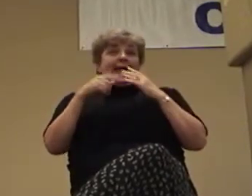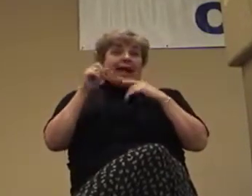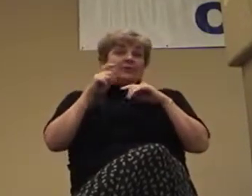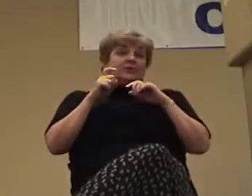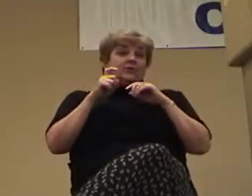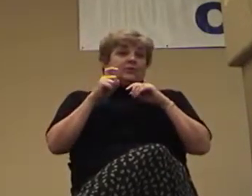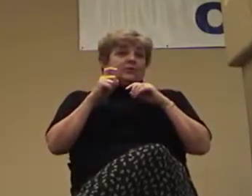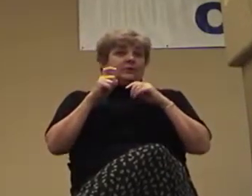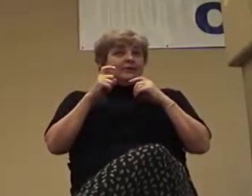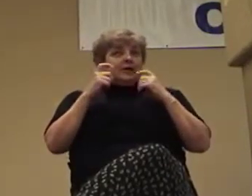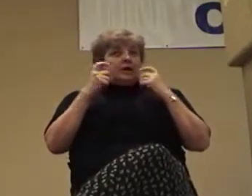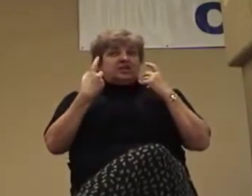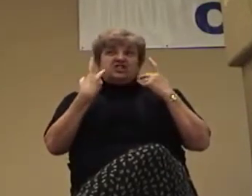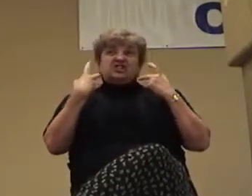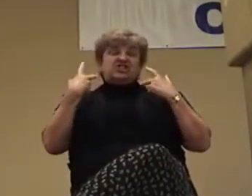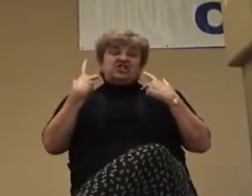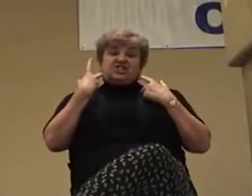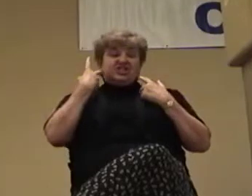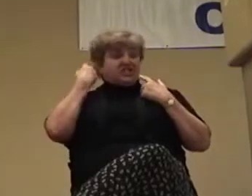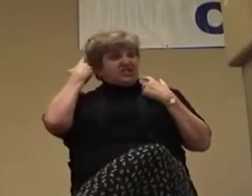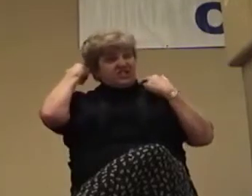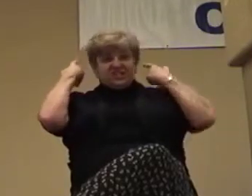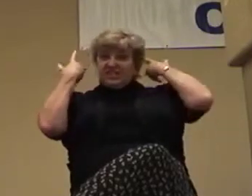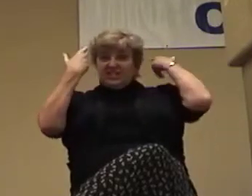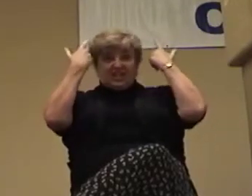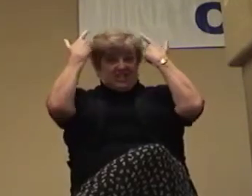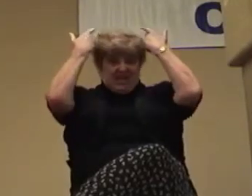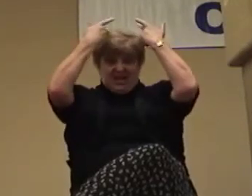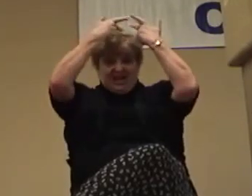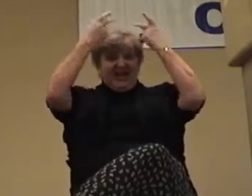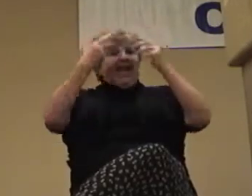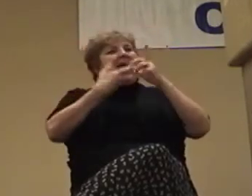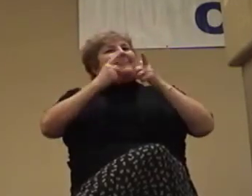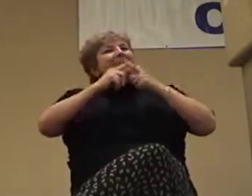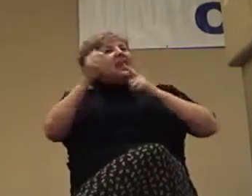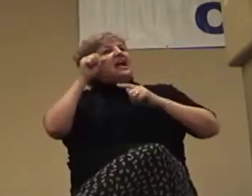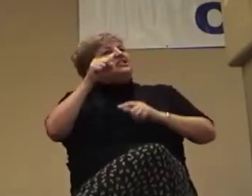pair of scissors, I cut off all my hair, I then took a shaver, and I shaved it to the scalp.